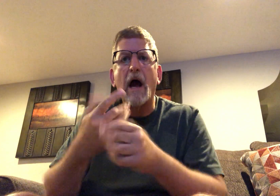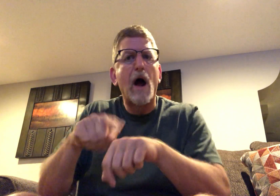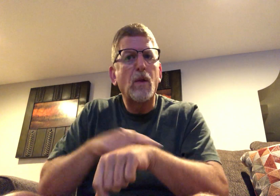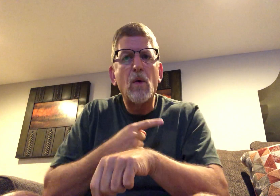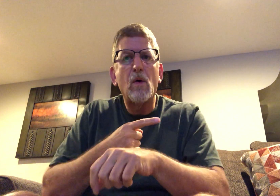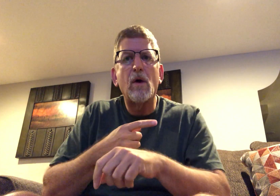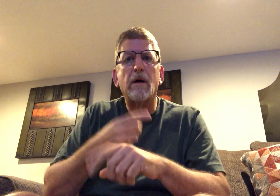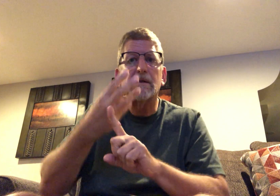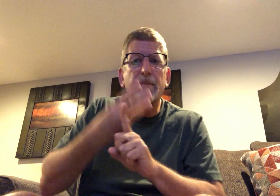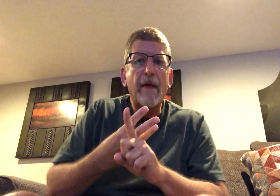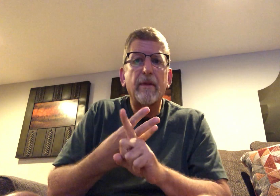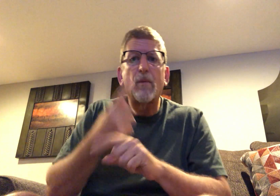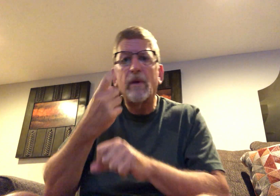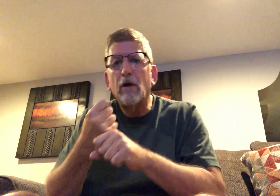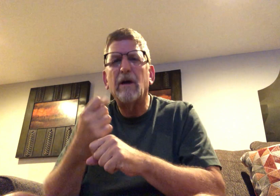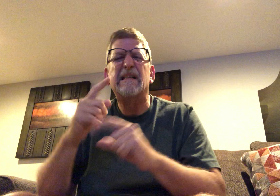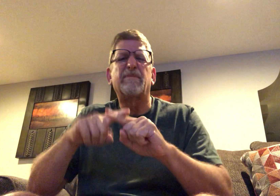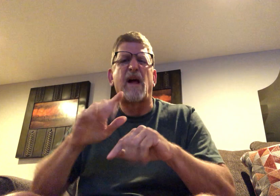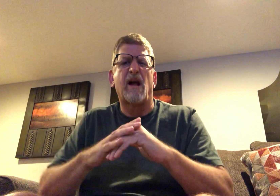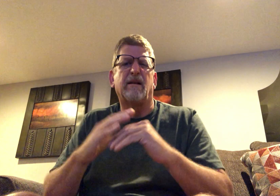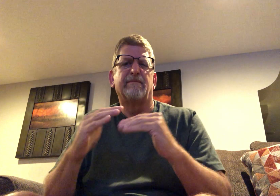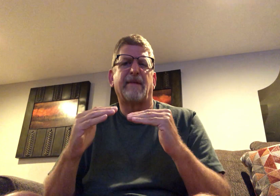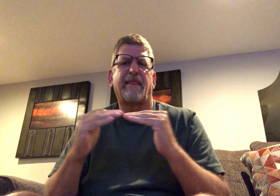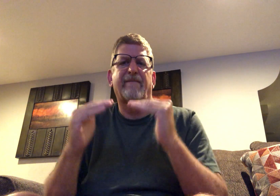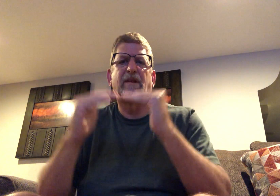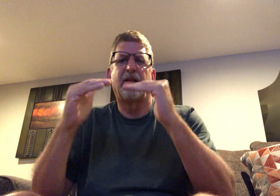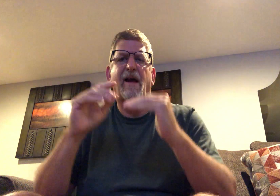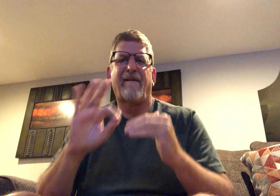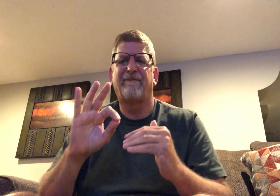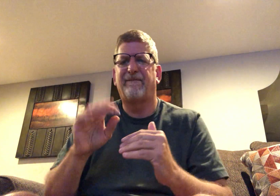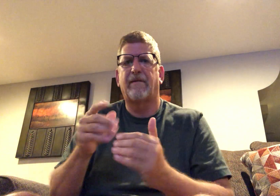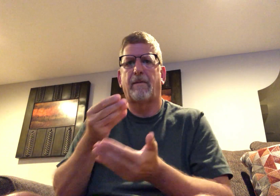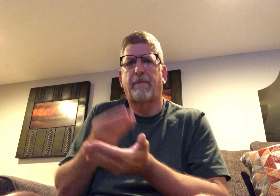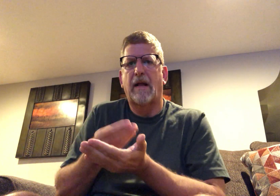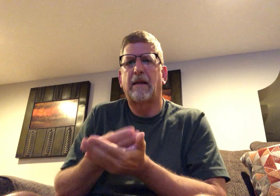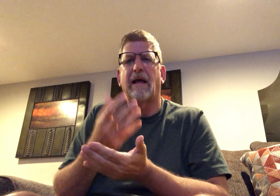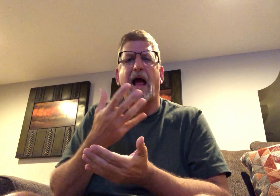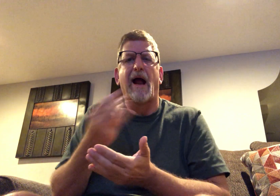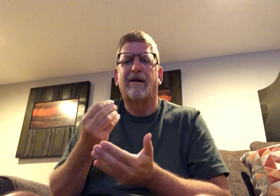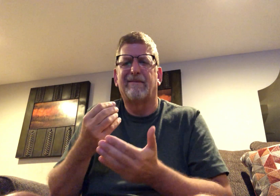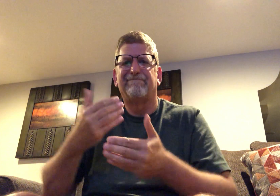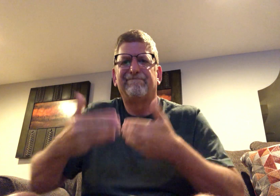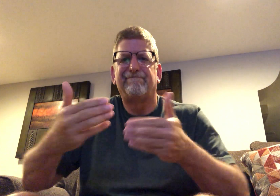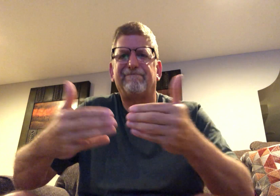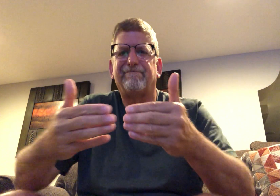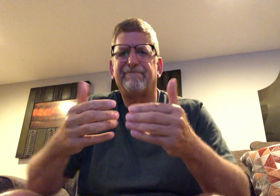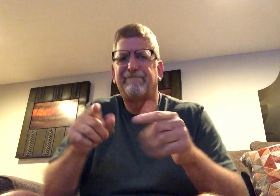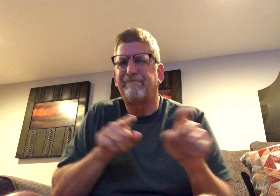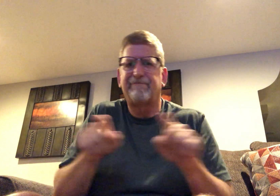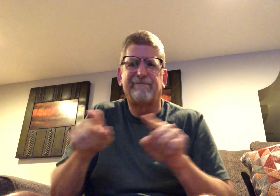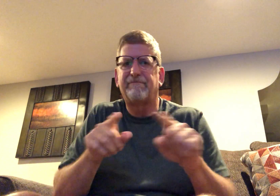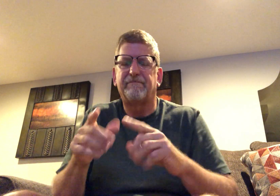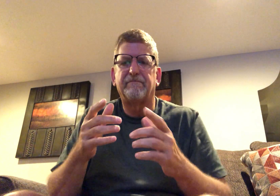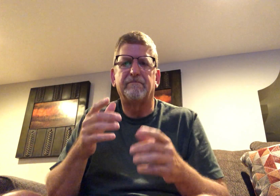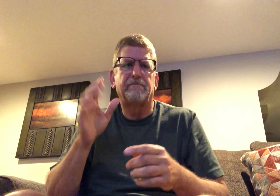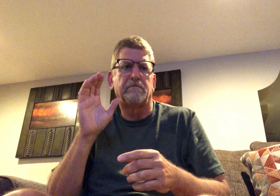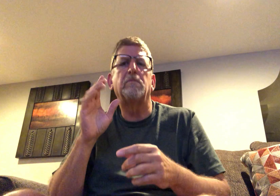is. And because it's Joe Biden and he's a protected Democrat, you don't cover it. This scandal is a scandal of